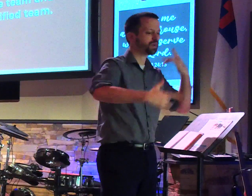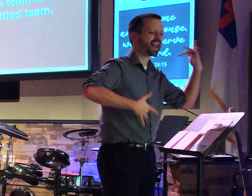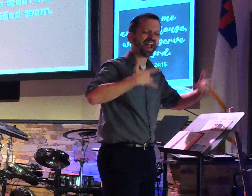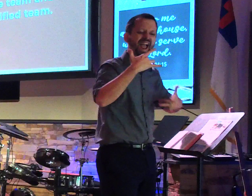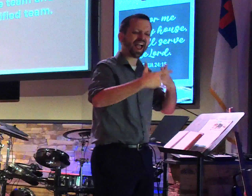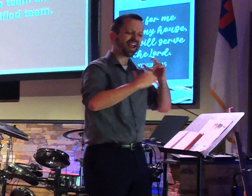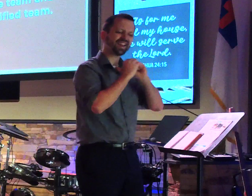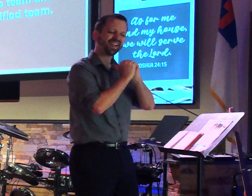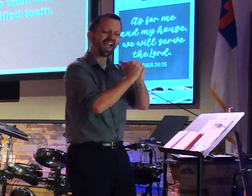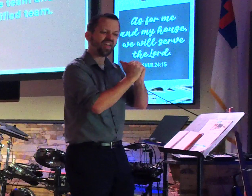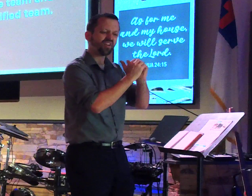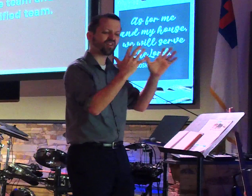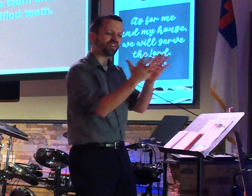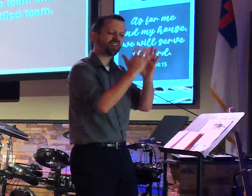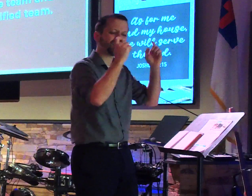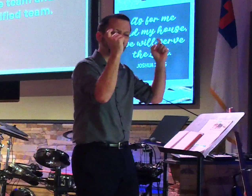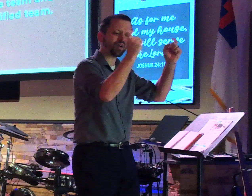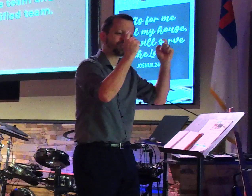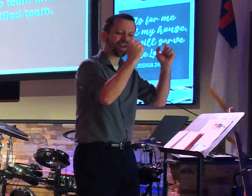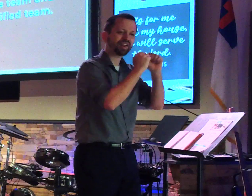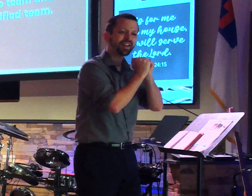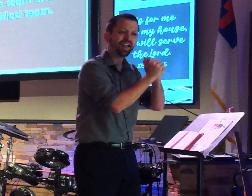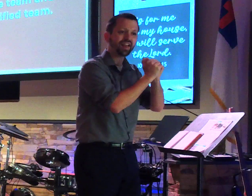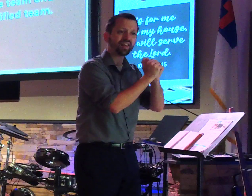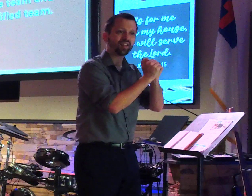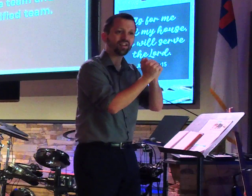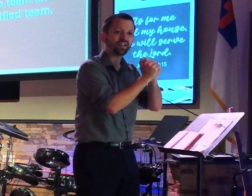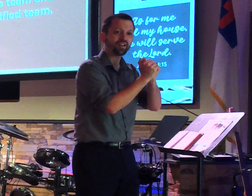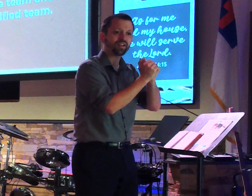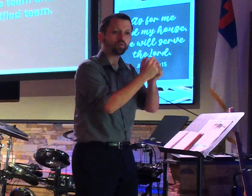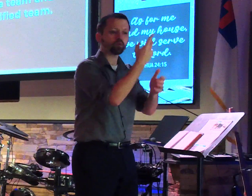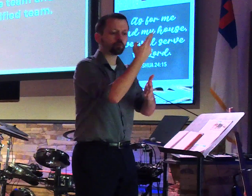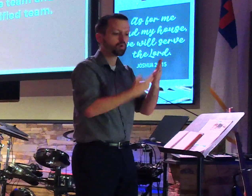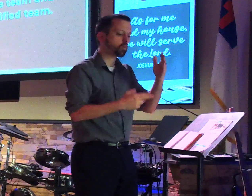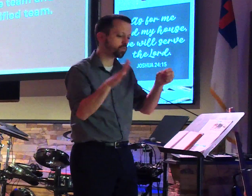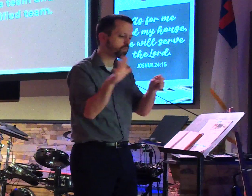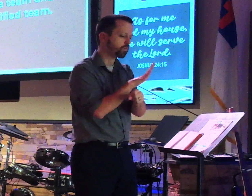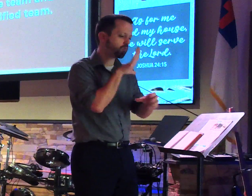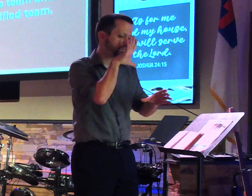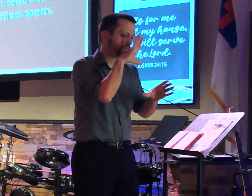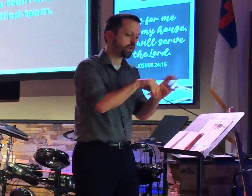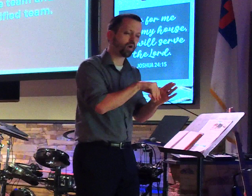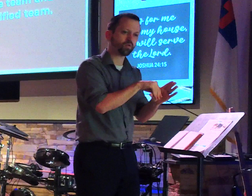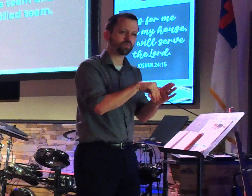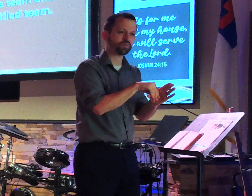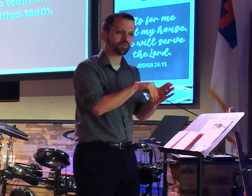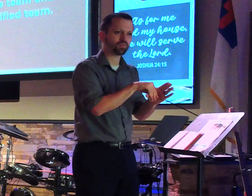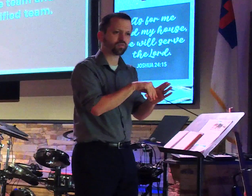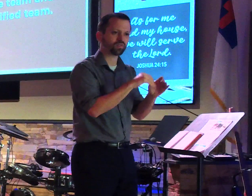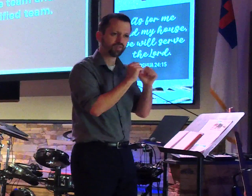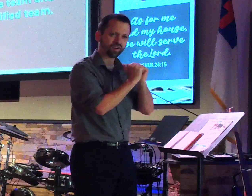together in it. We get to celebrate together in it. Because again, we were both fully engaged in this and on the same page.